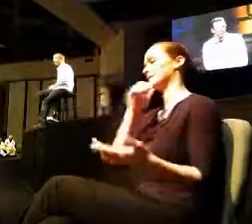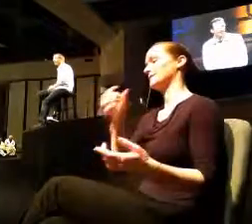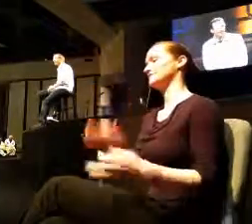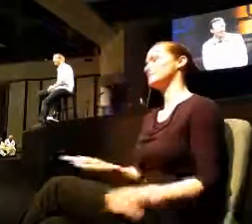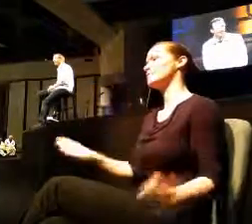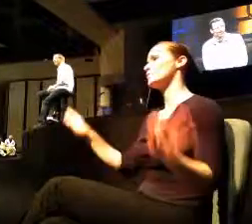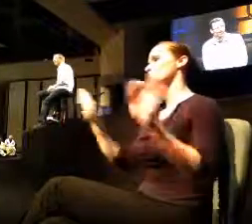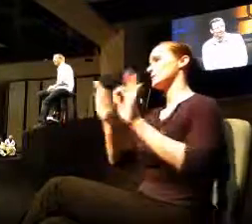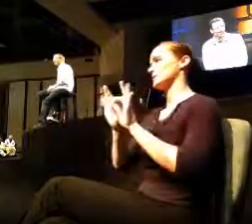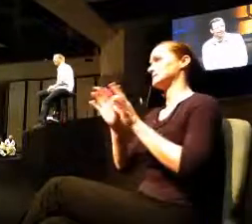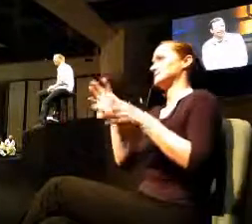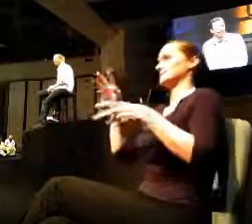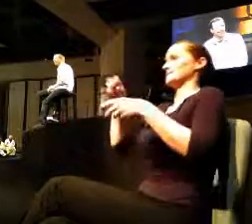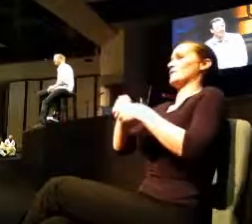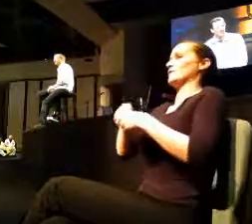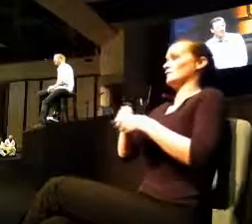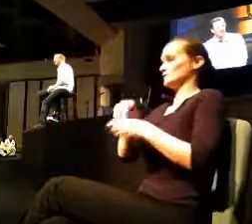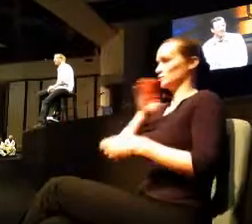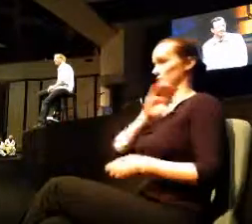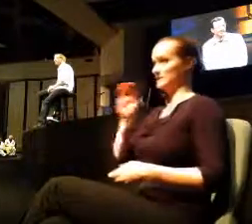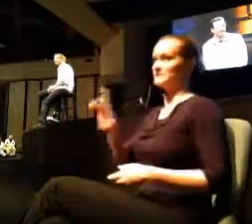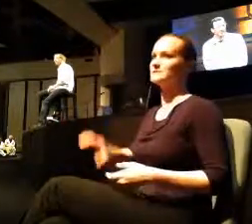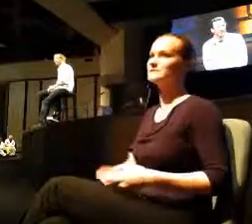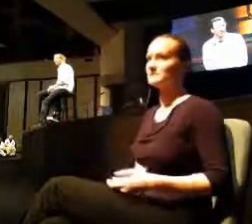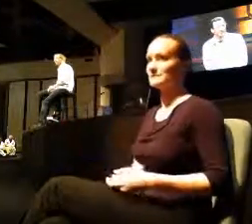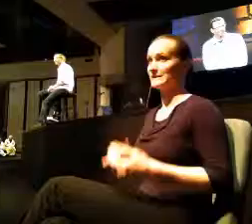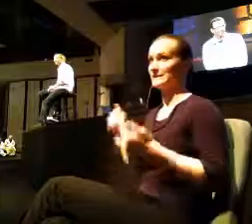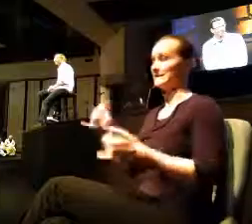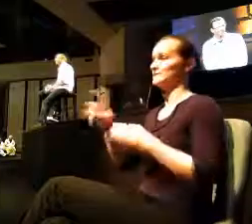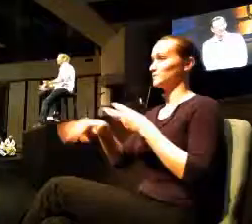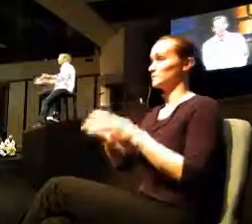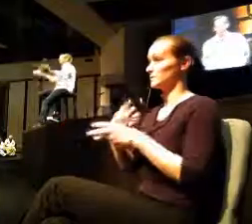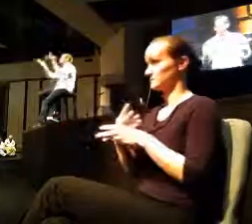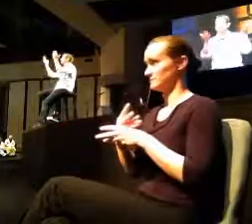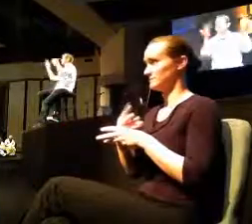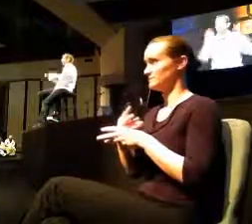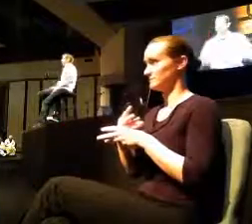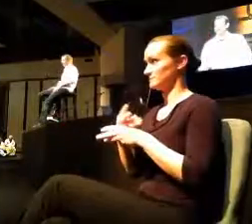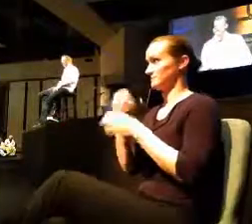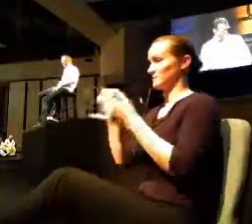world. That's your destiny. Why don't you stand?